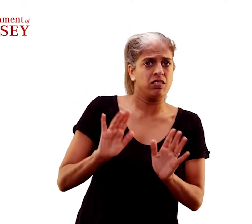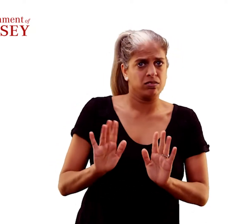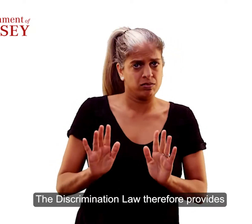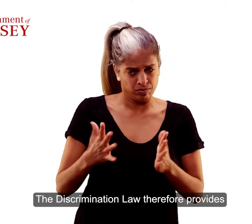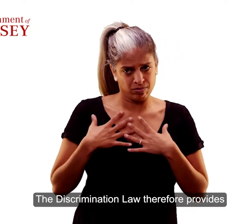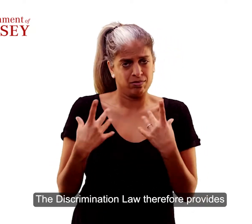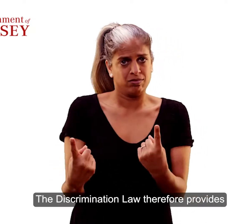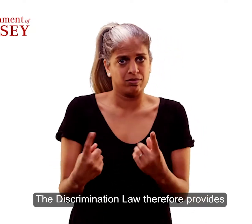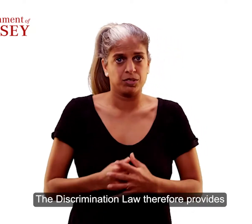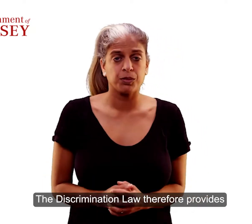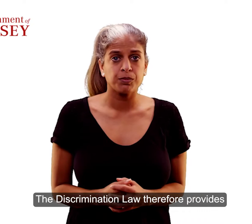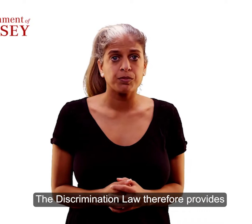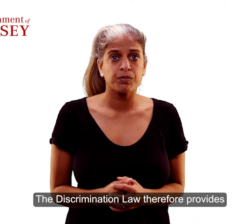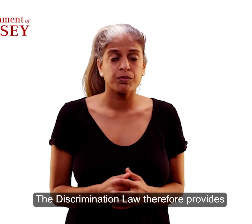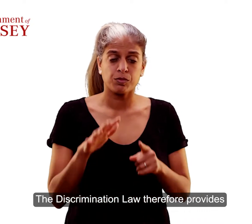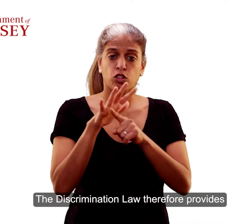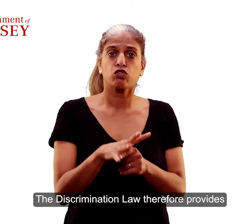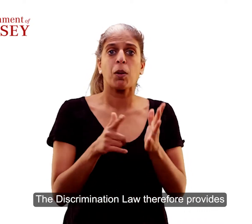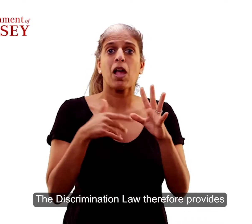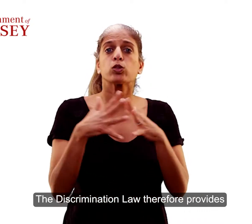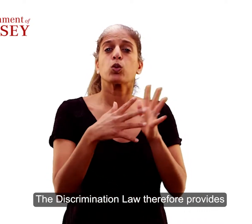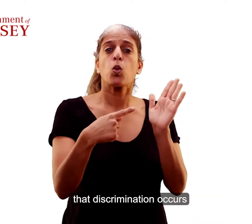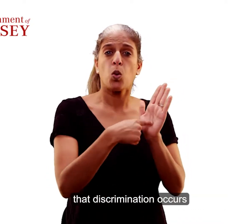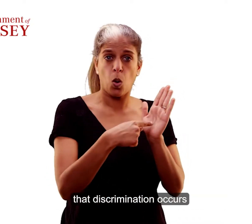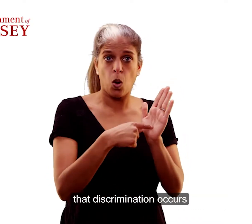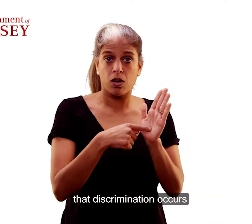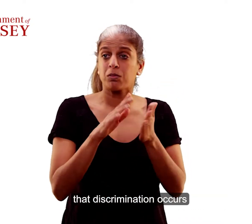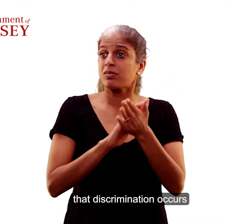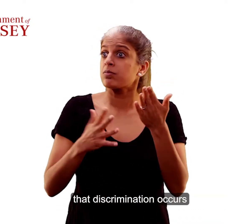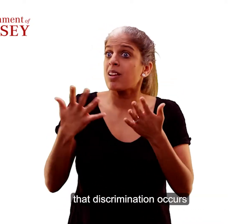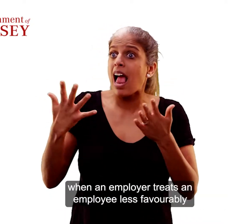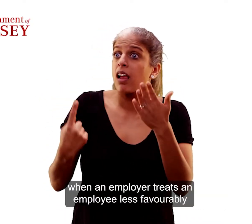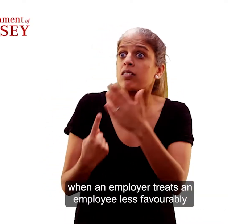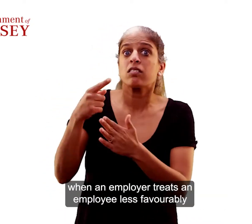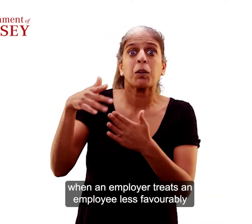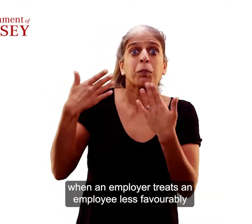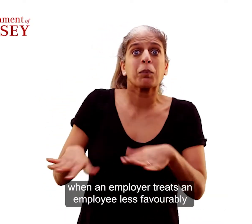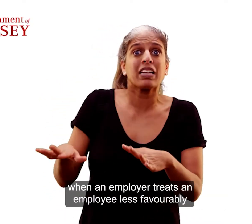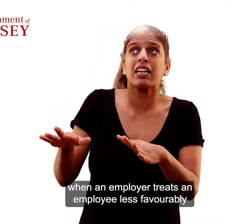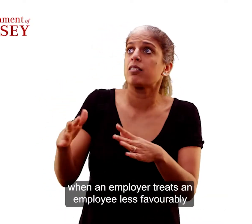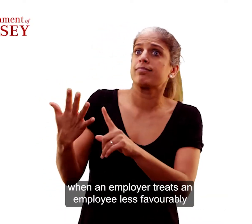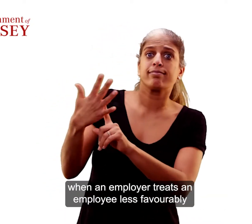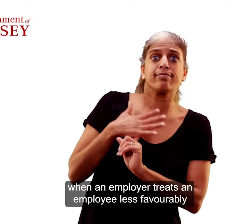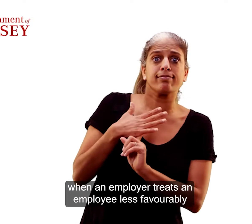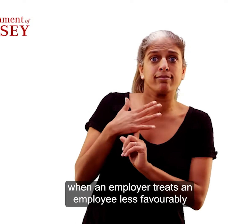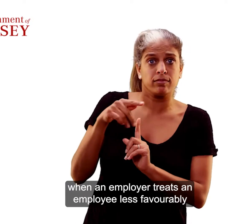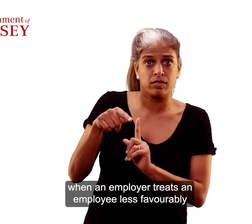The discrimination law therefore provides that discrimination occurs when an employer treats an employee